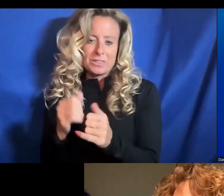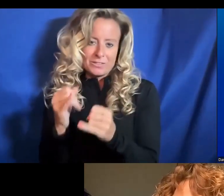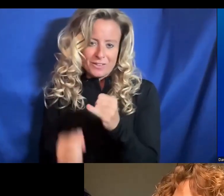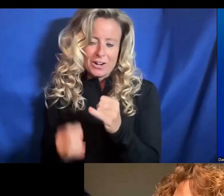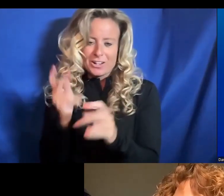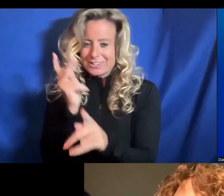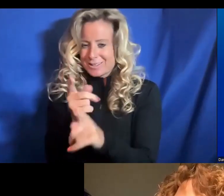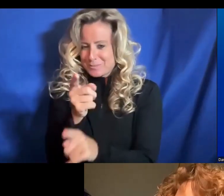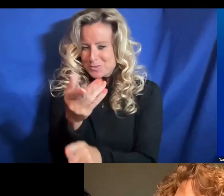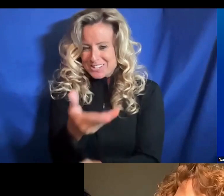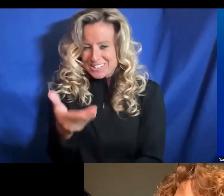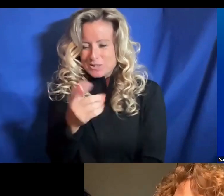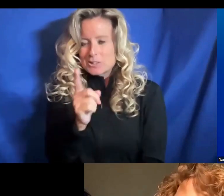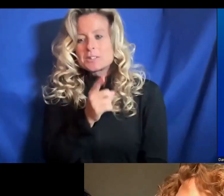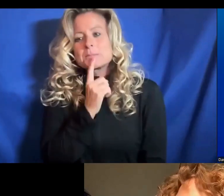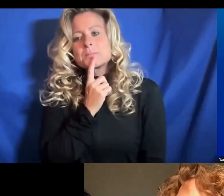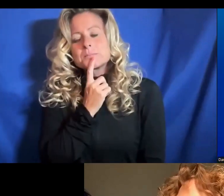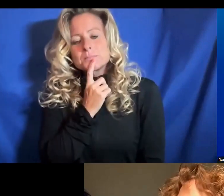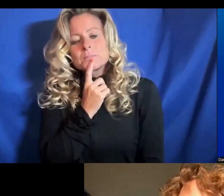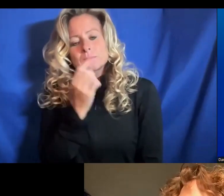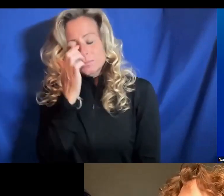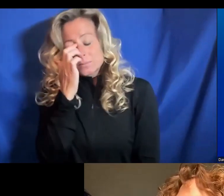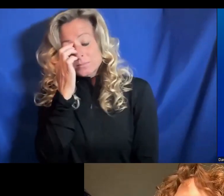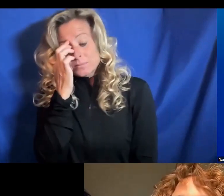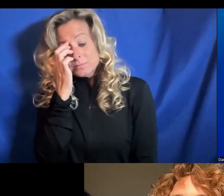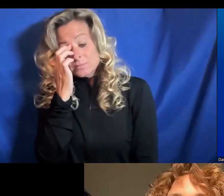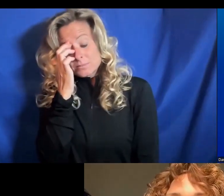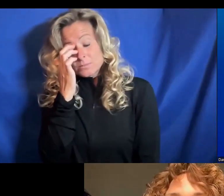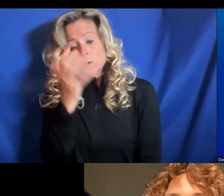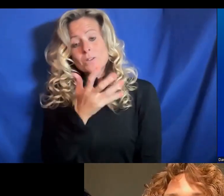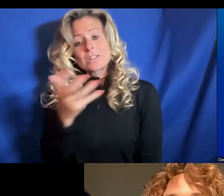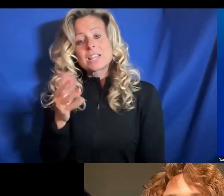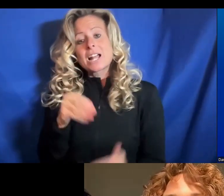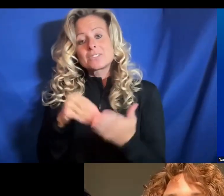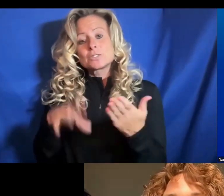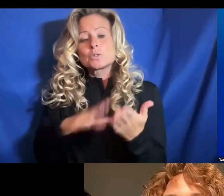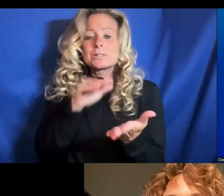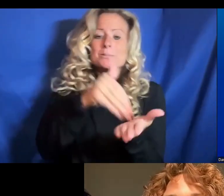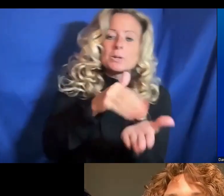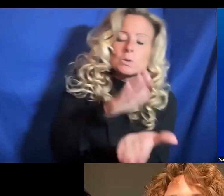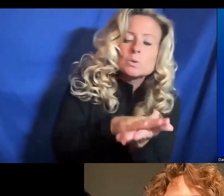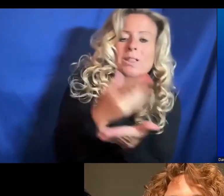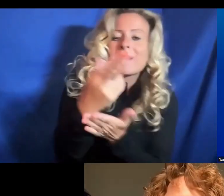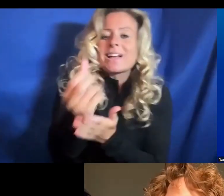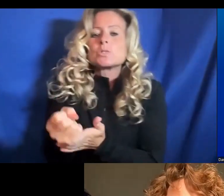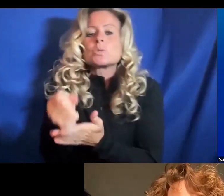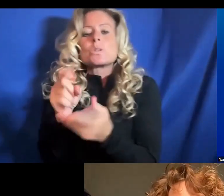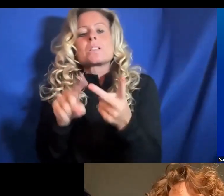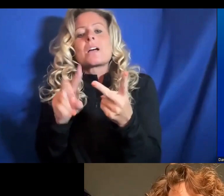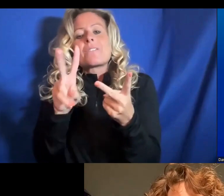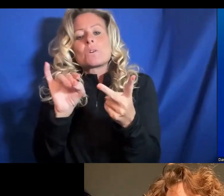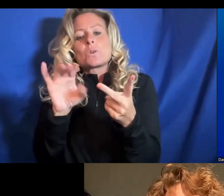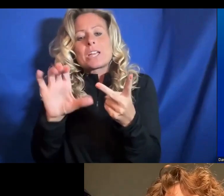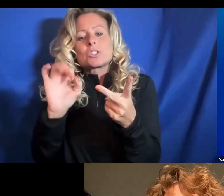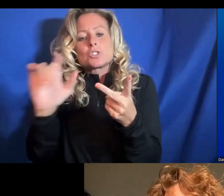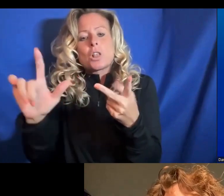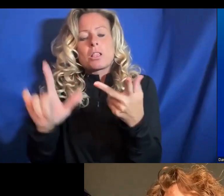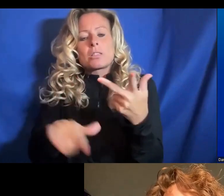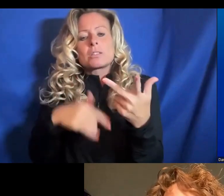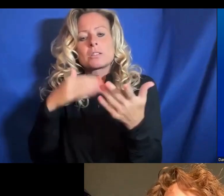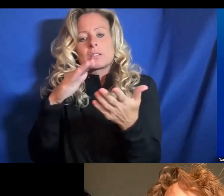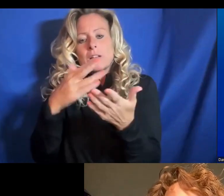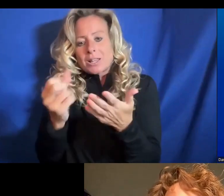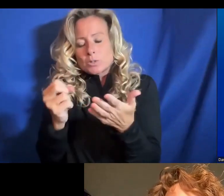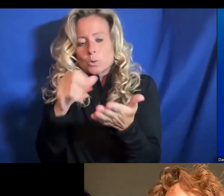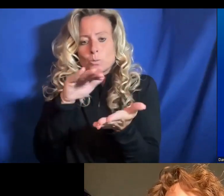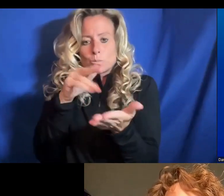keep you here. So we have again a lot of students here, middle school, high school, vocational programs. If they're interested in